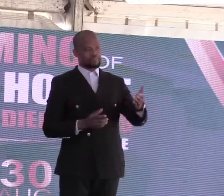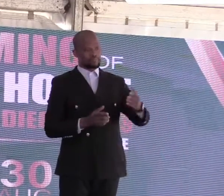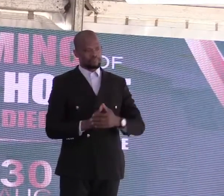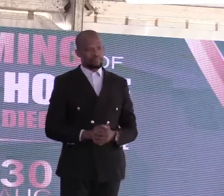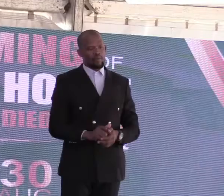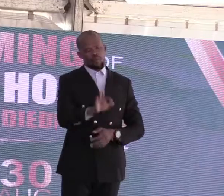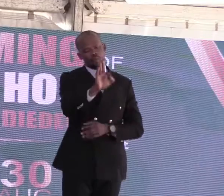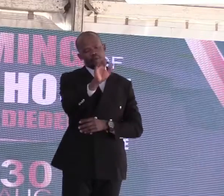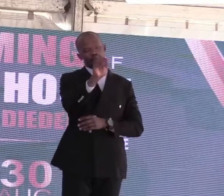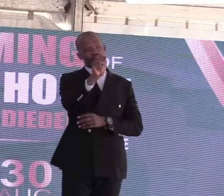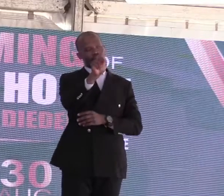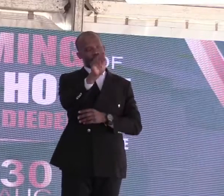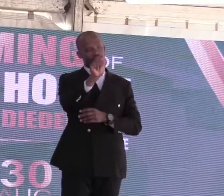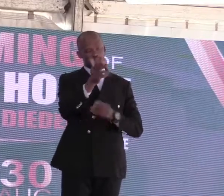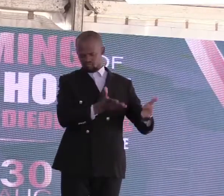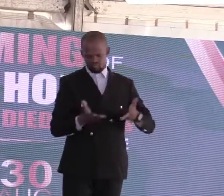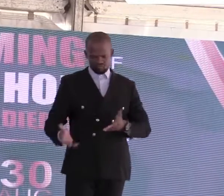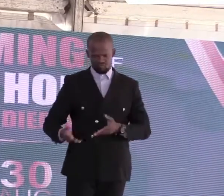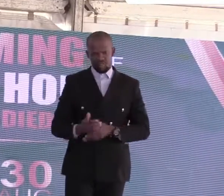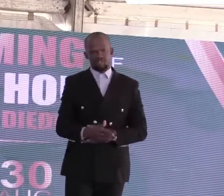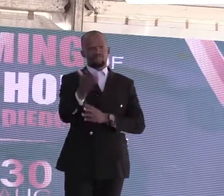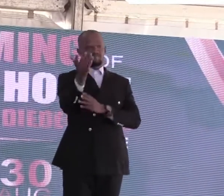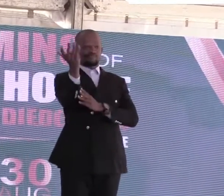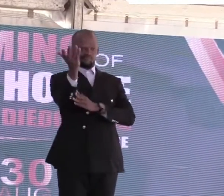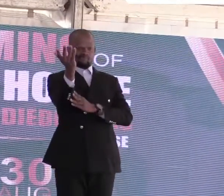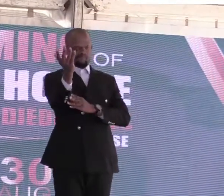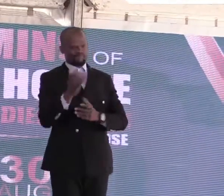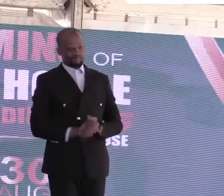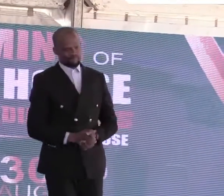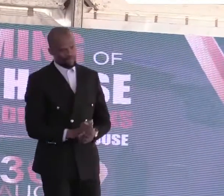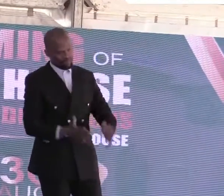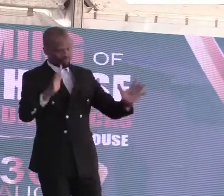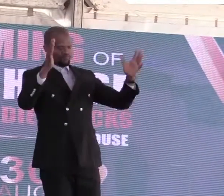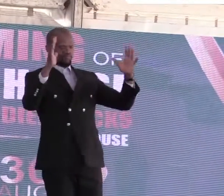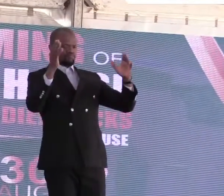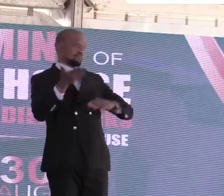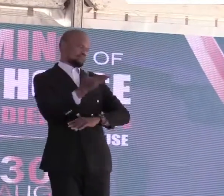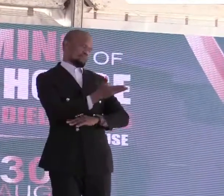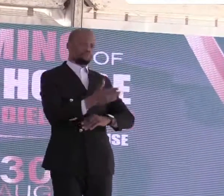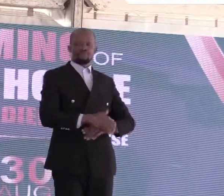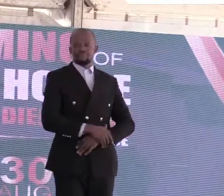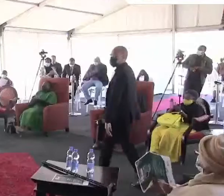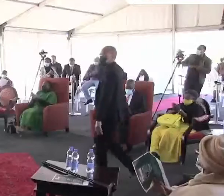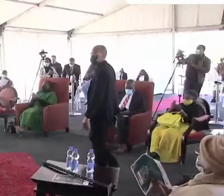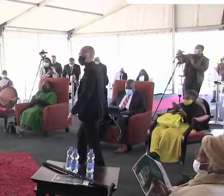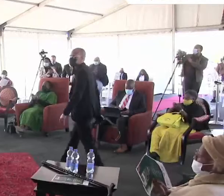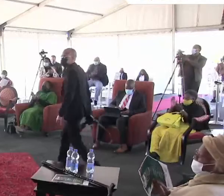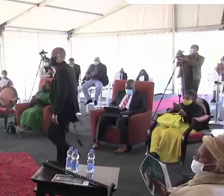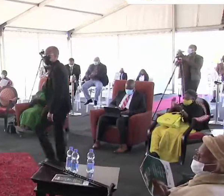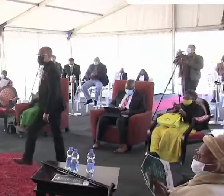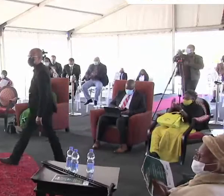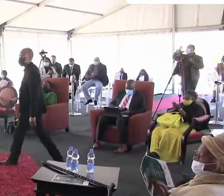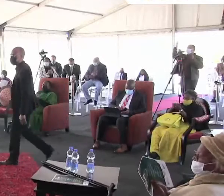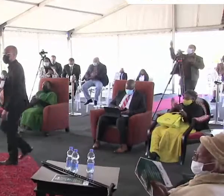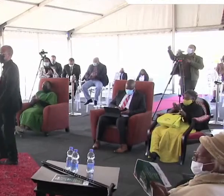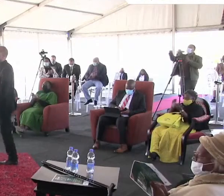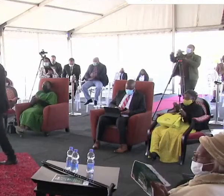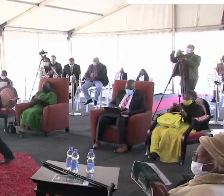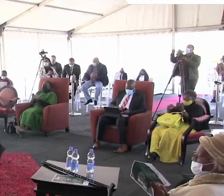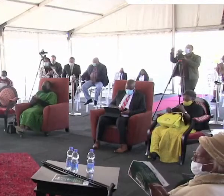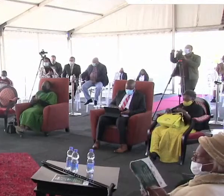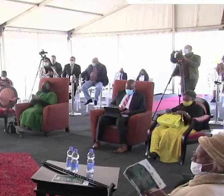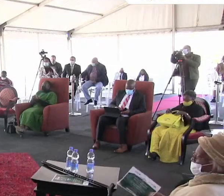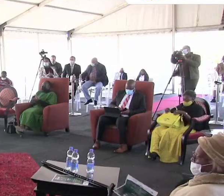Mamu Fanta, to come and give a message of support. Ladies and gentlemen, put your hands together for my almost